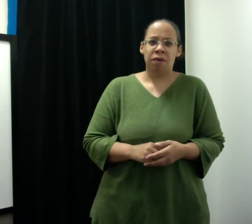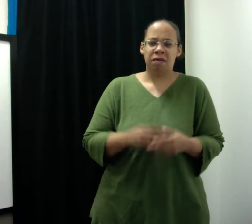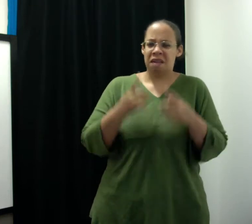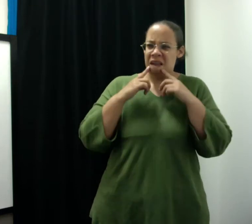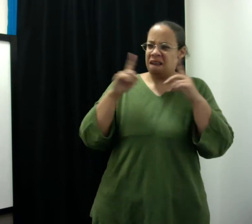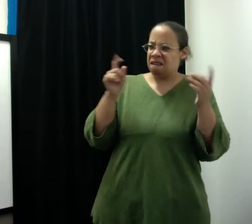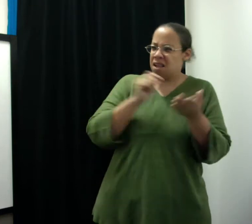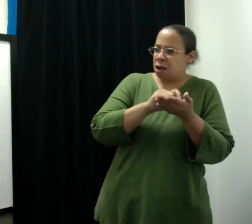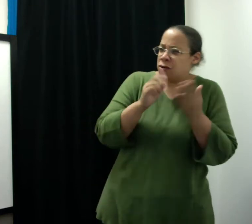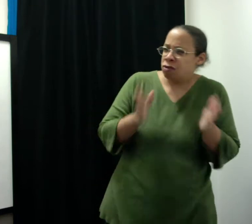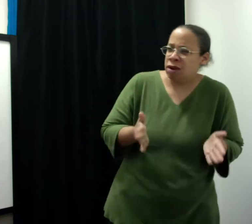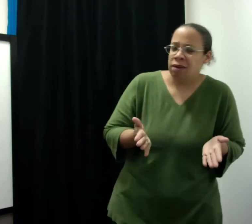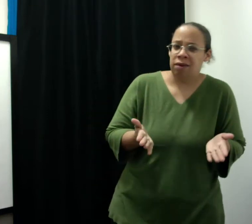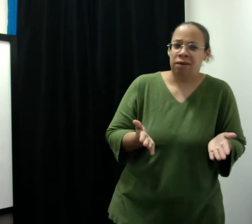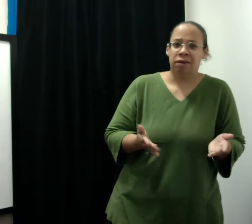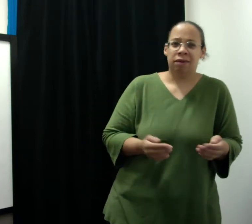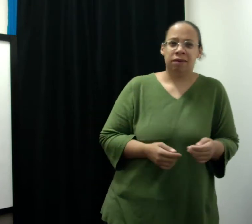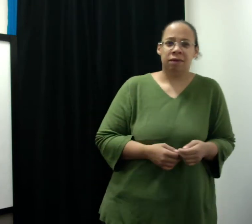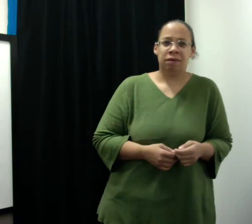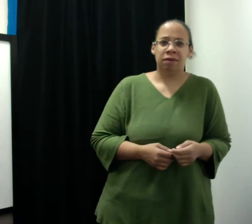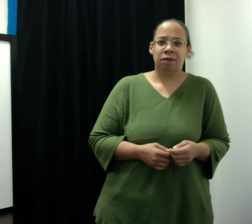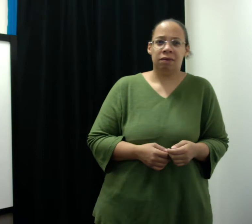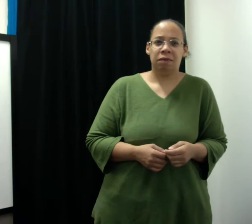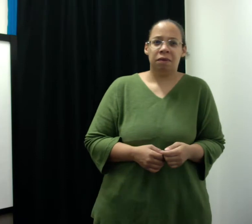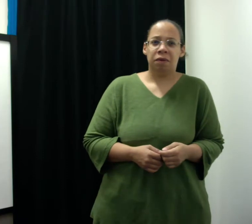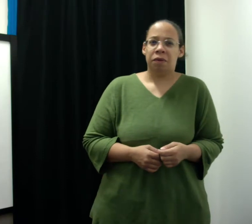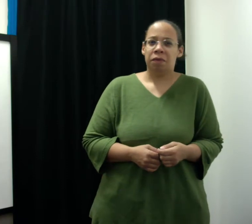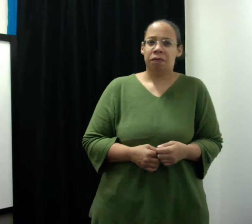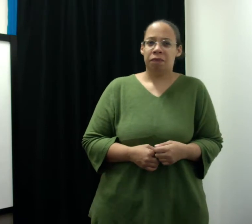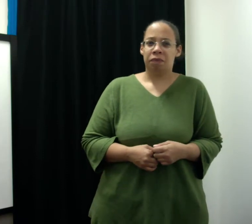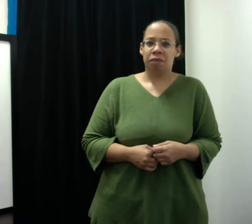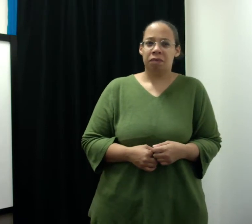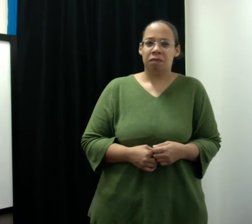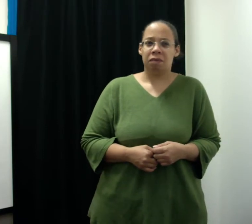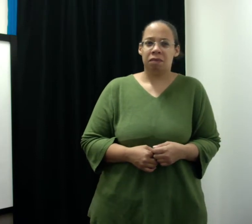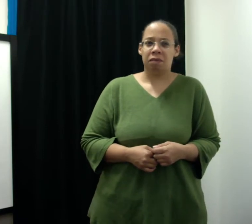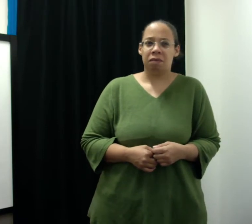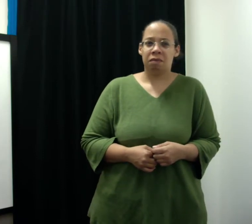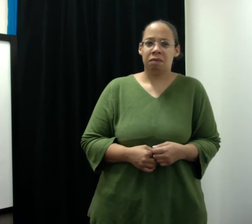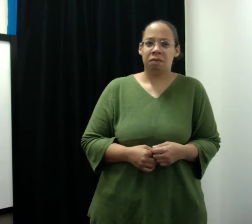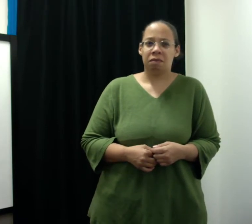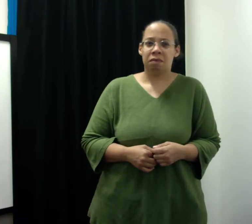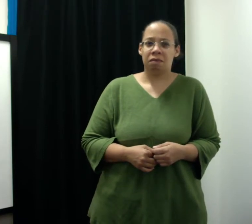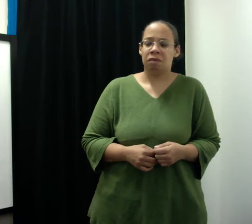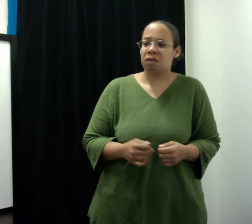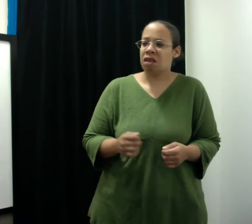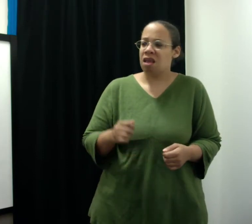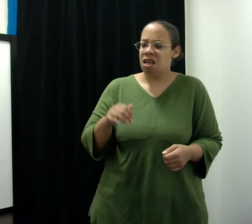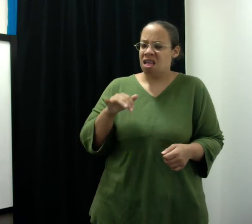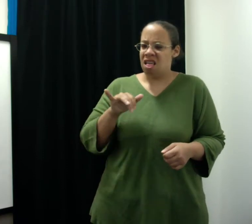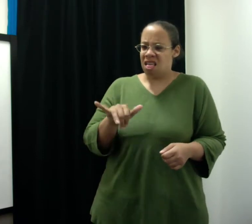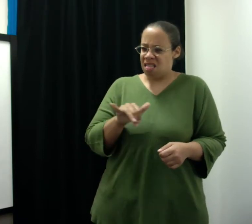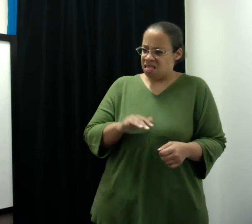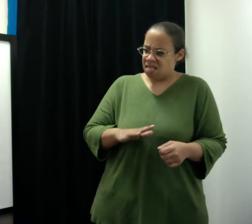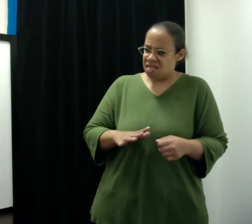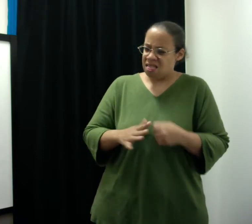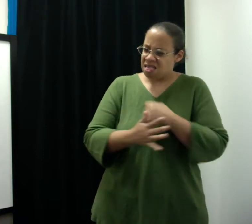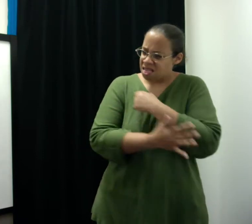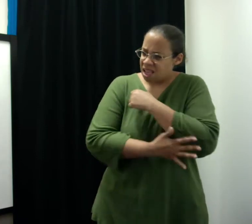this. The cultural products of an entire region of the world, as rich, as diverse, have been